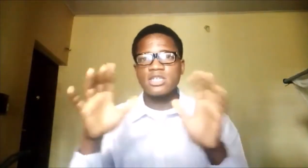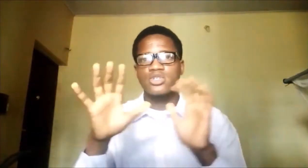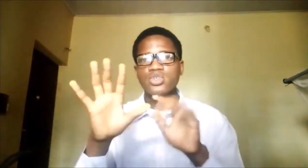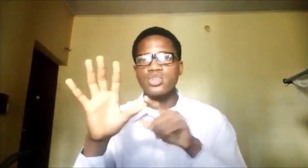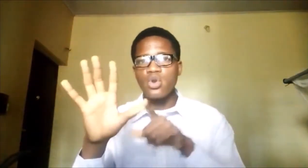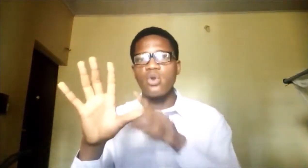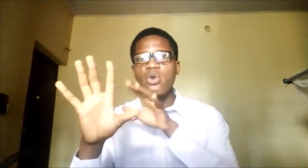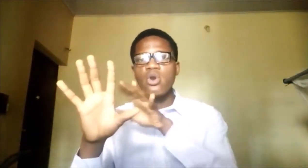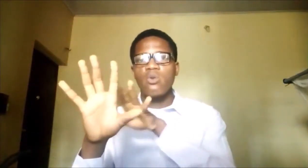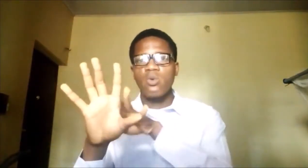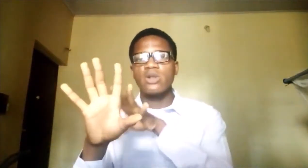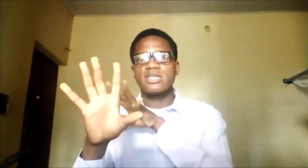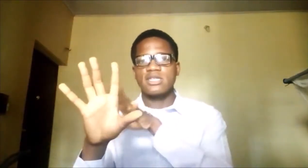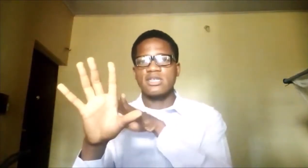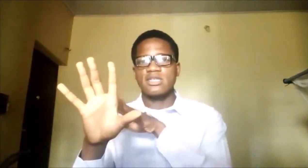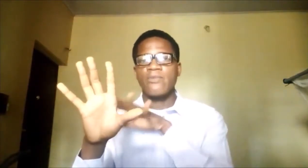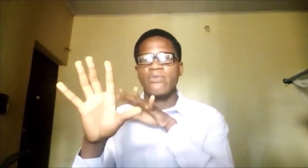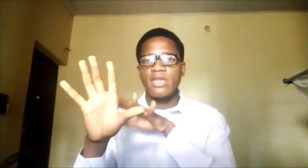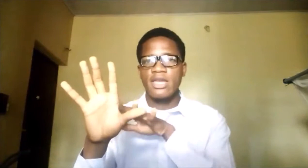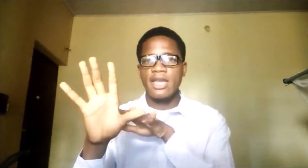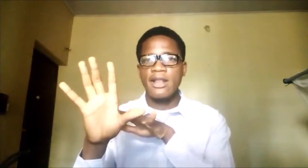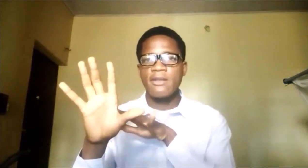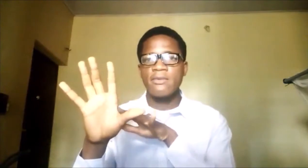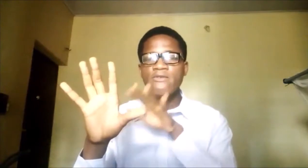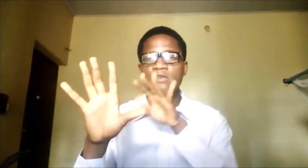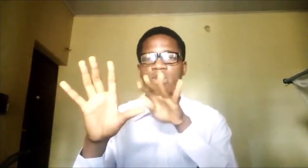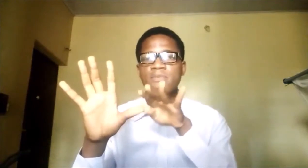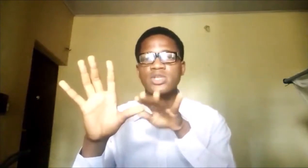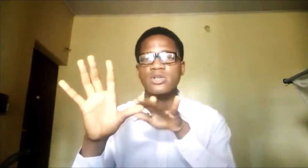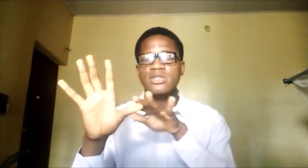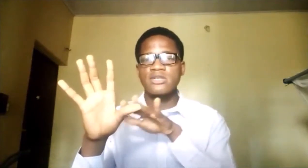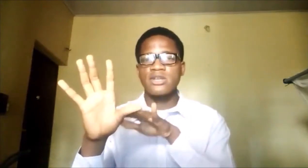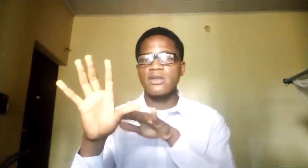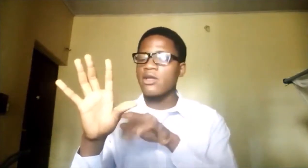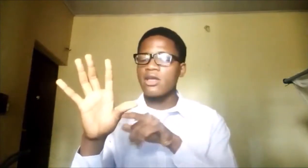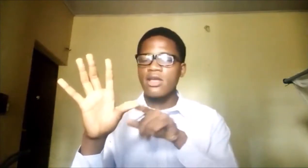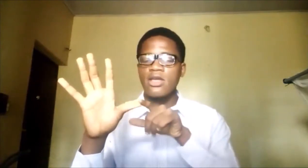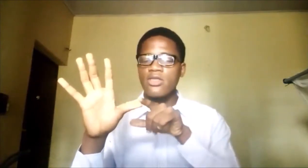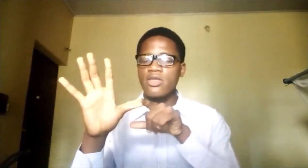good you know what it is. Again, follow the picture on the screen. The